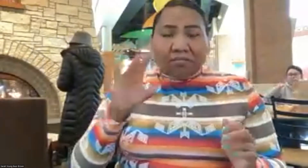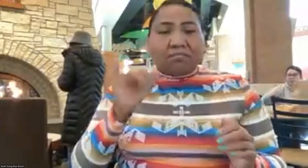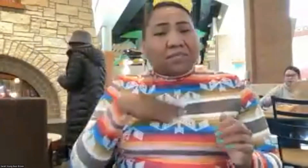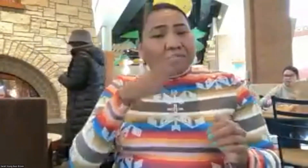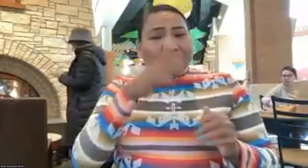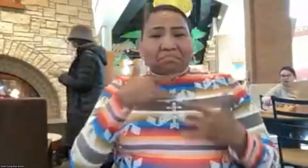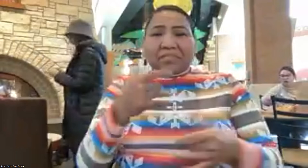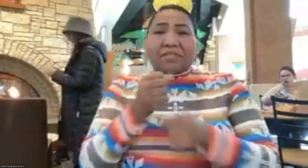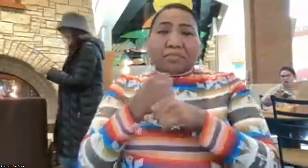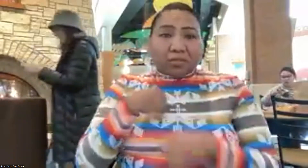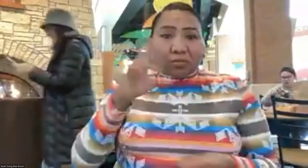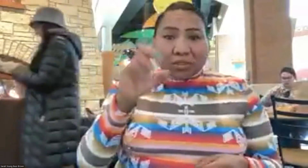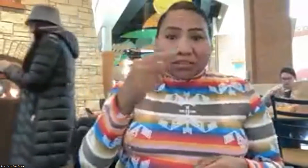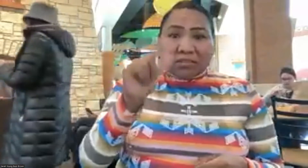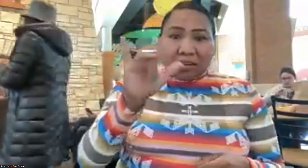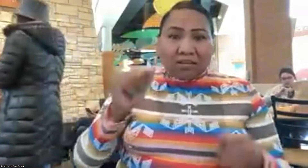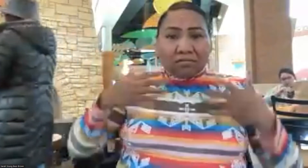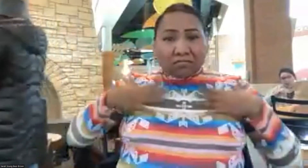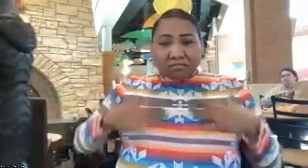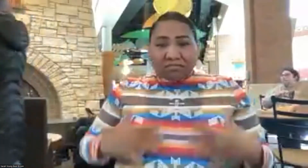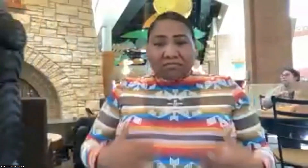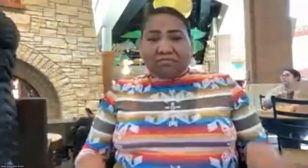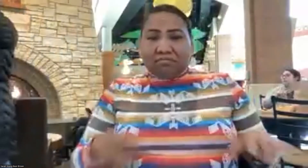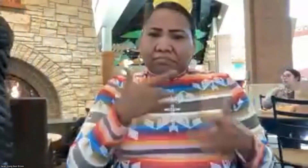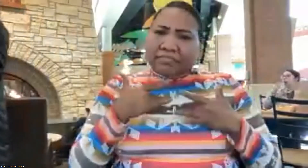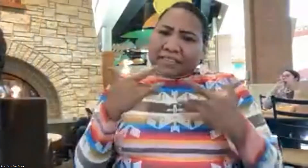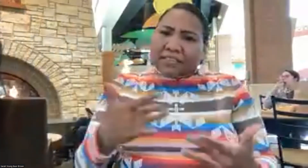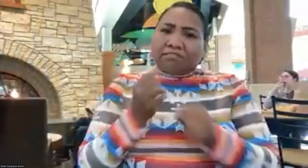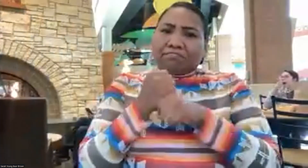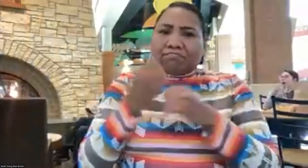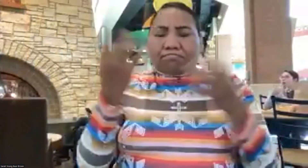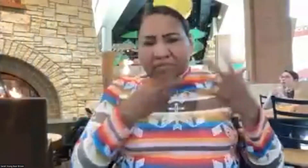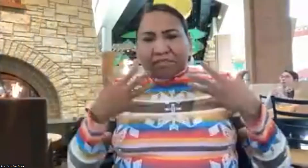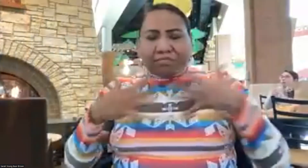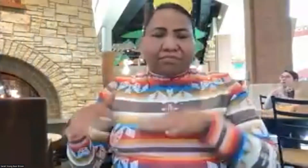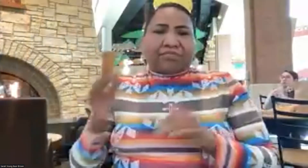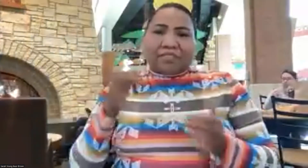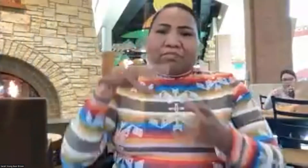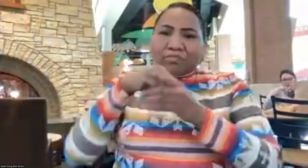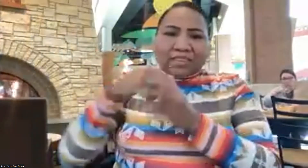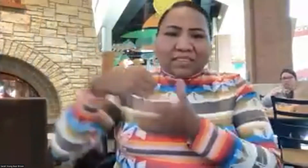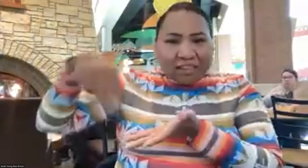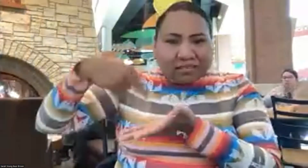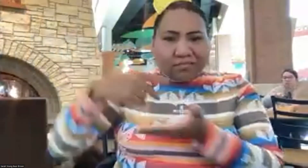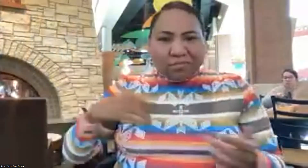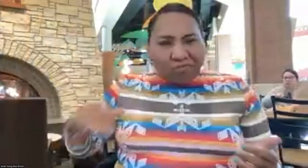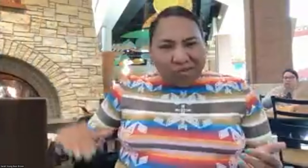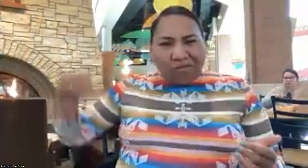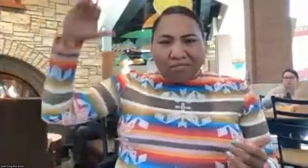our tradition, our customs, everything that I had been used to, my day-to-day, even my traditional apparel,